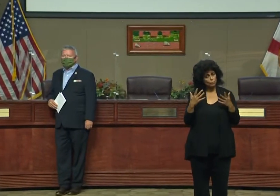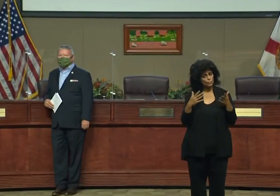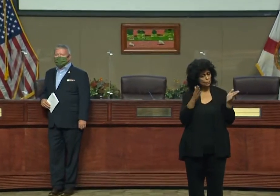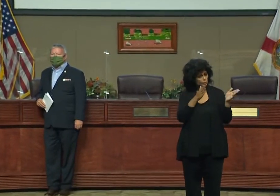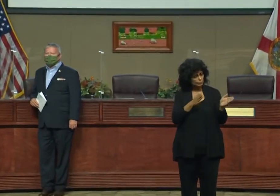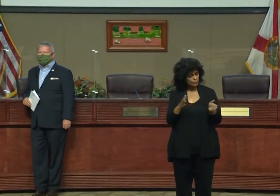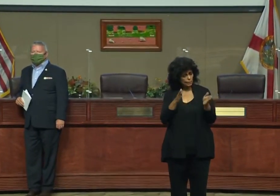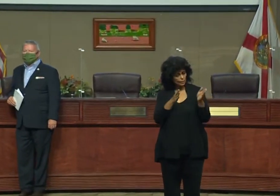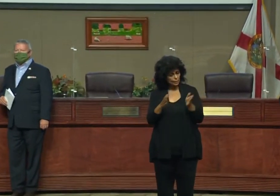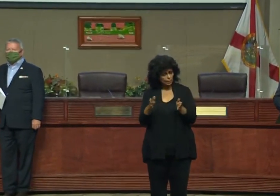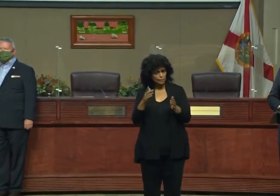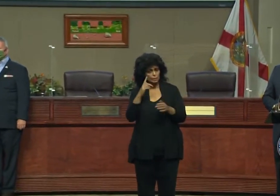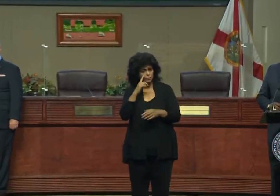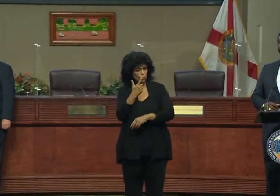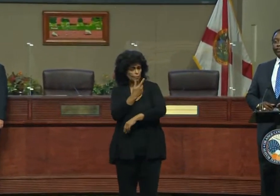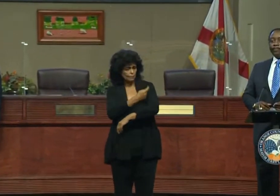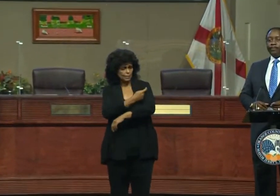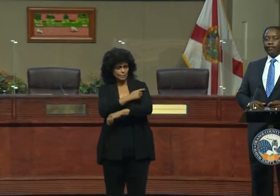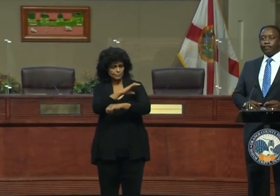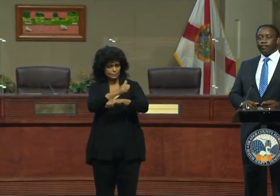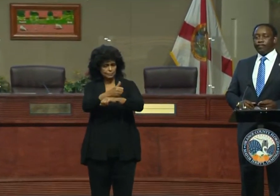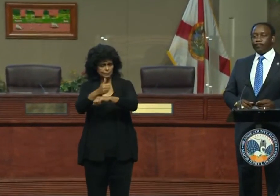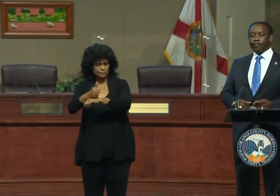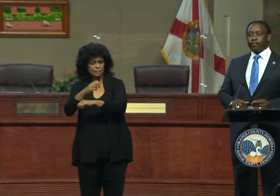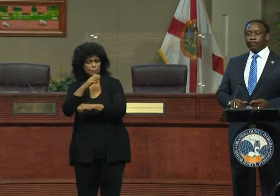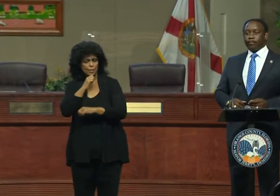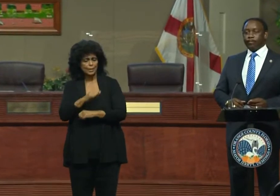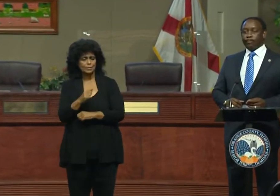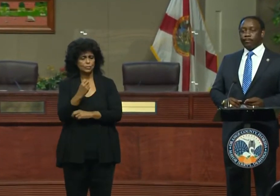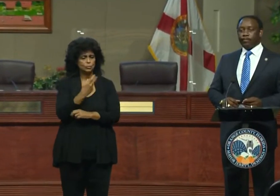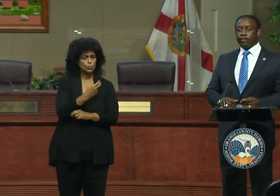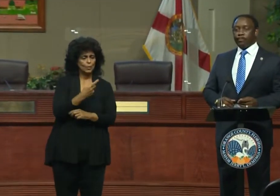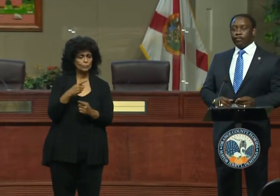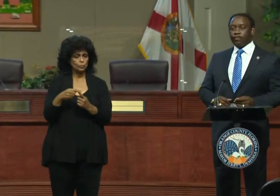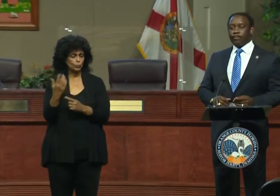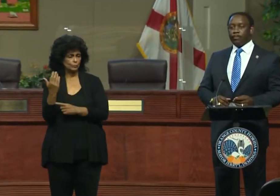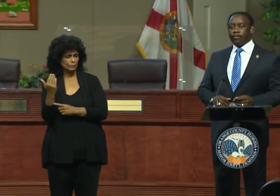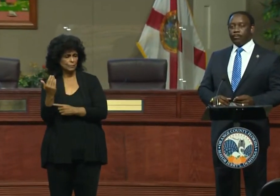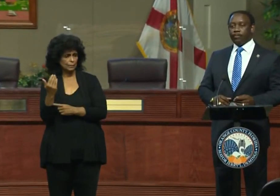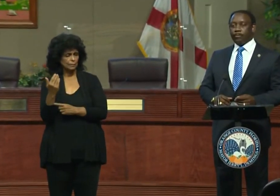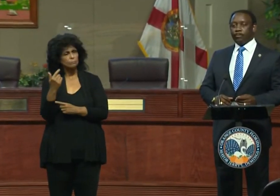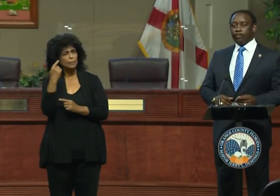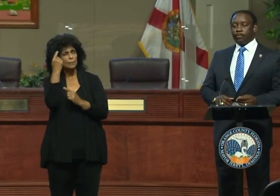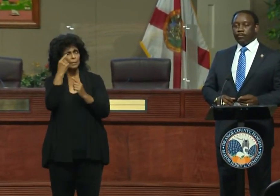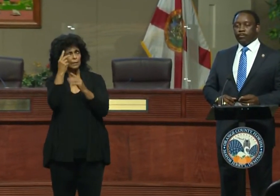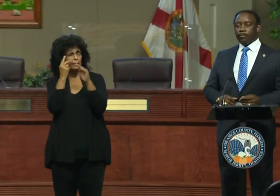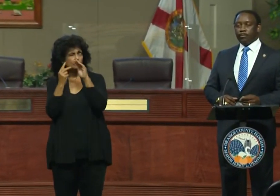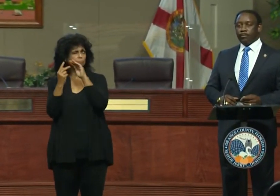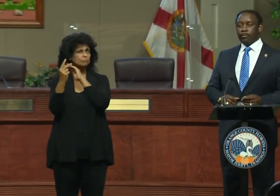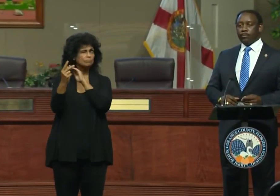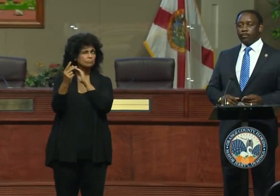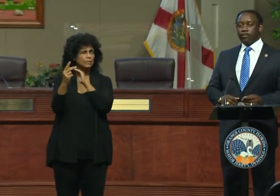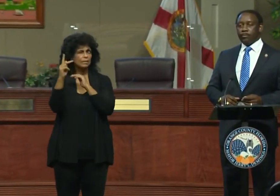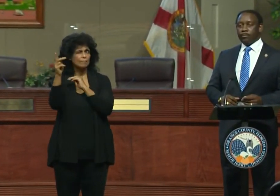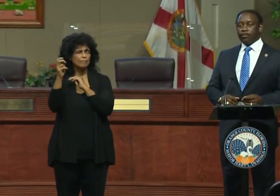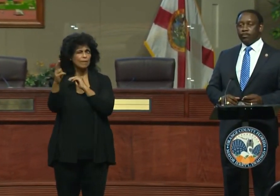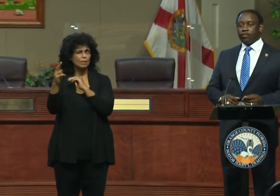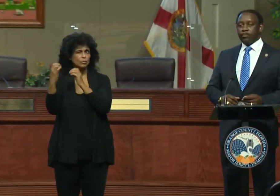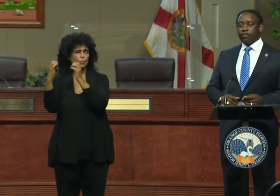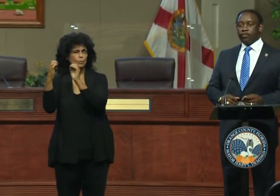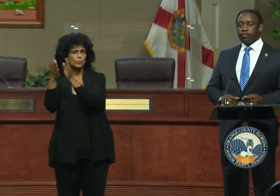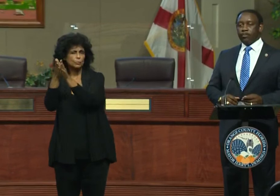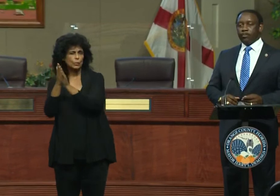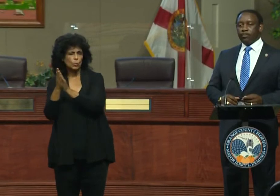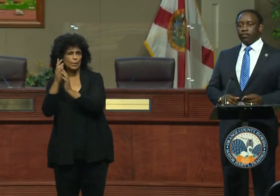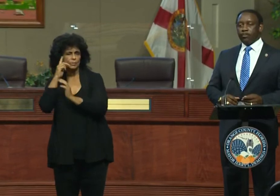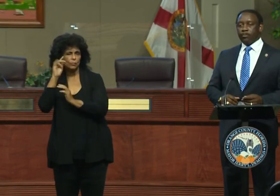for vaccination sites, specifically for ages 12 to 15, in anticipation of Pfizer's emergency authorization for that age expected